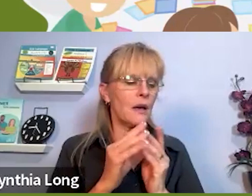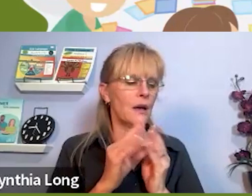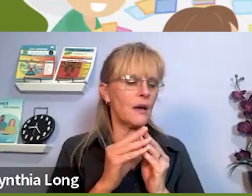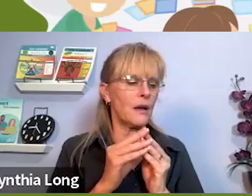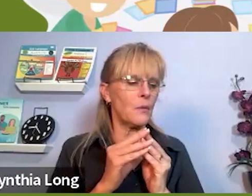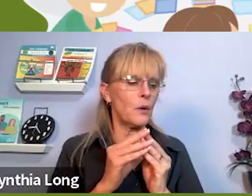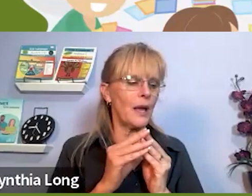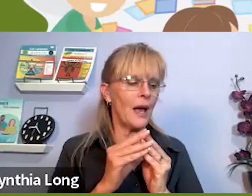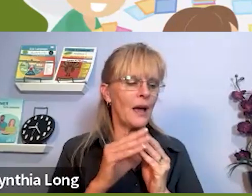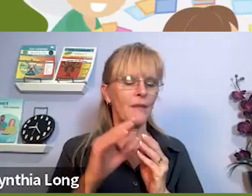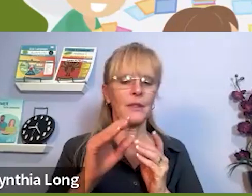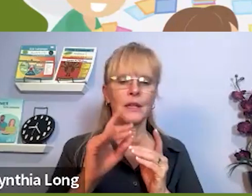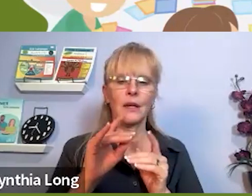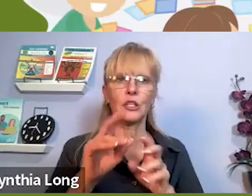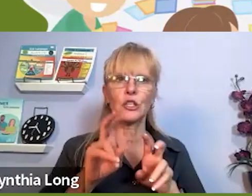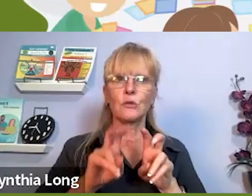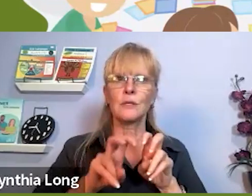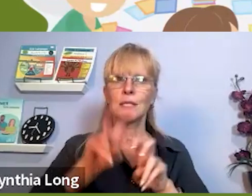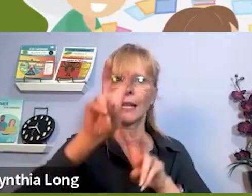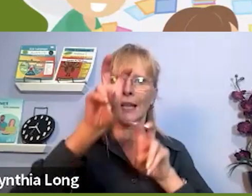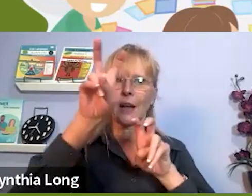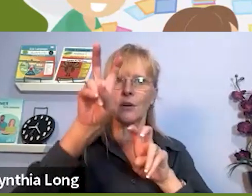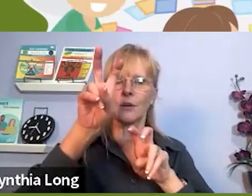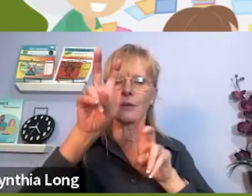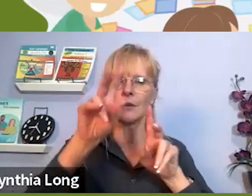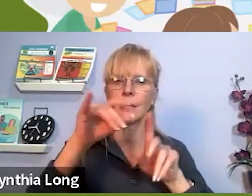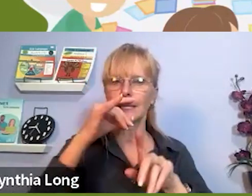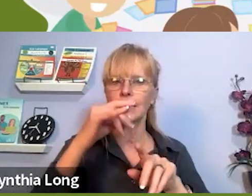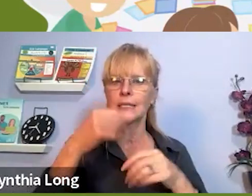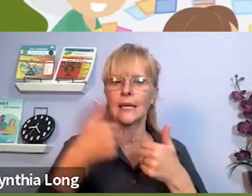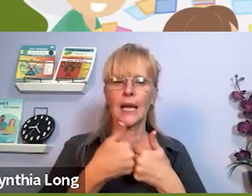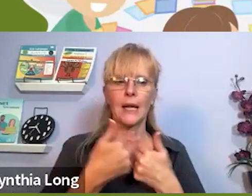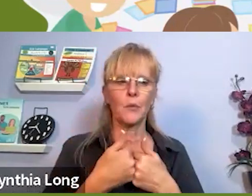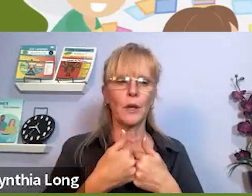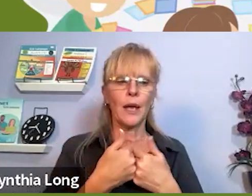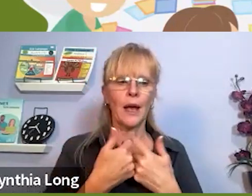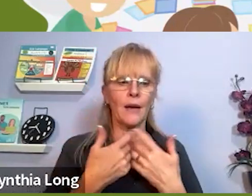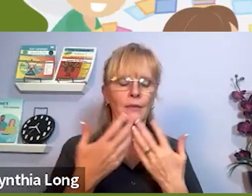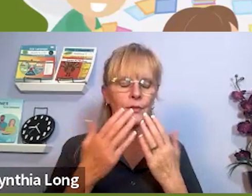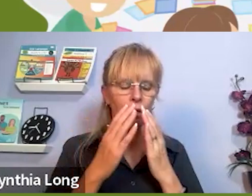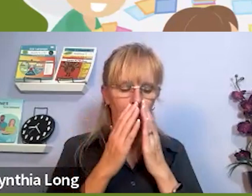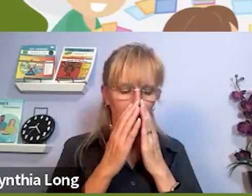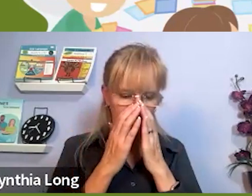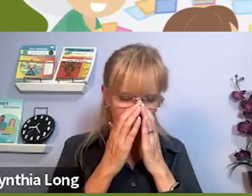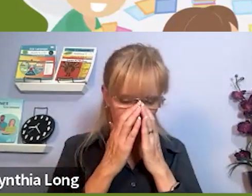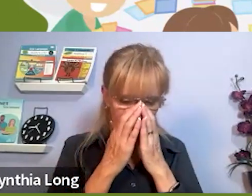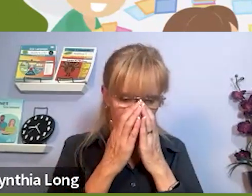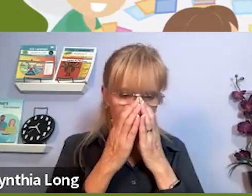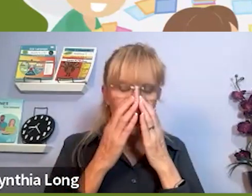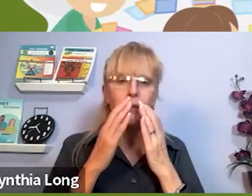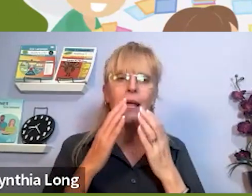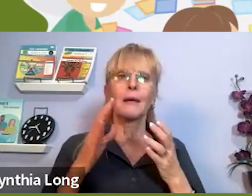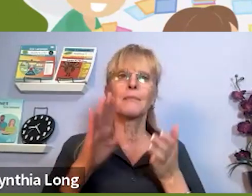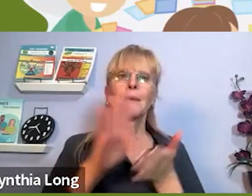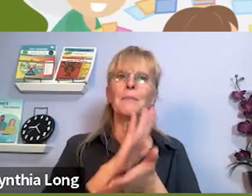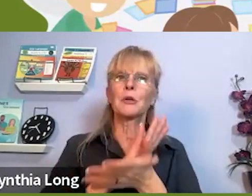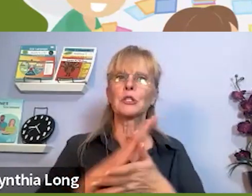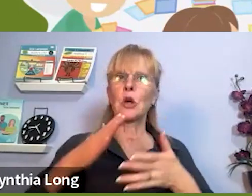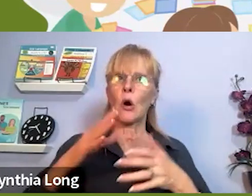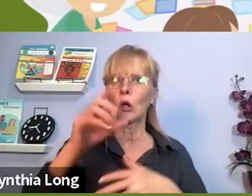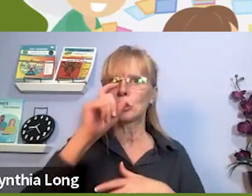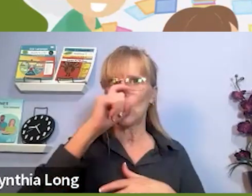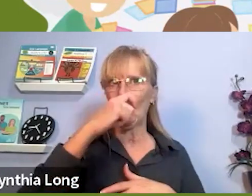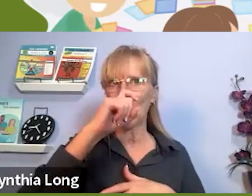dominoes. We have the Chutes and Ladder kids game. We have like